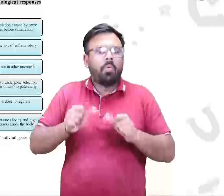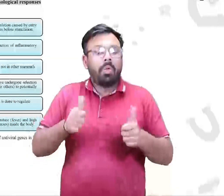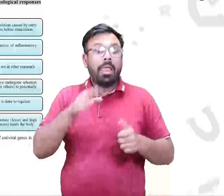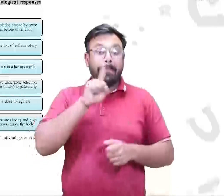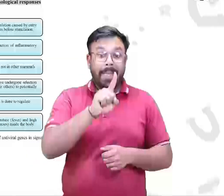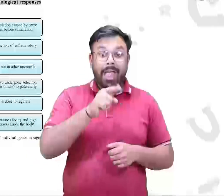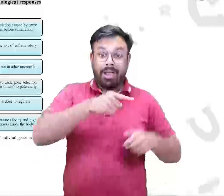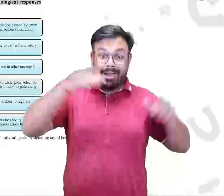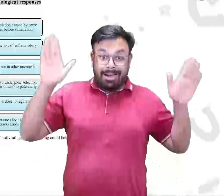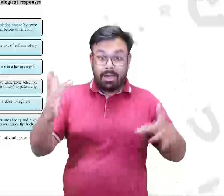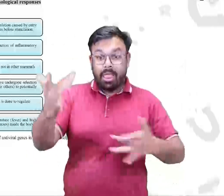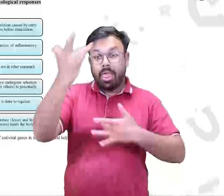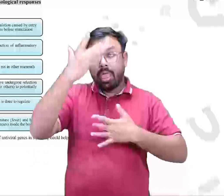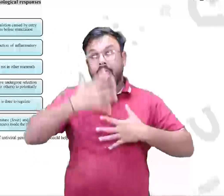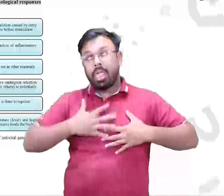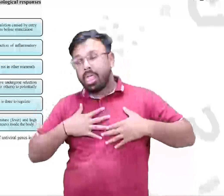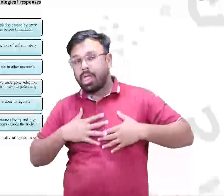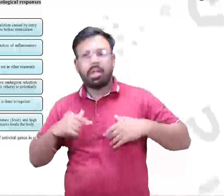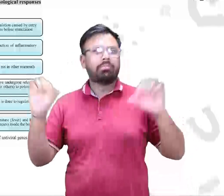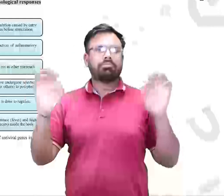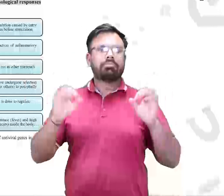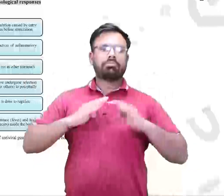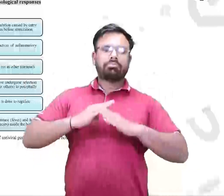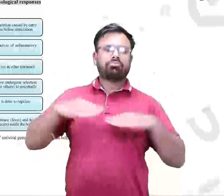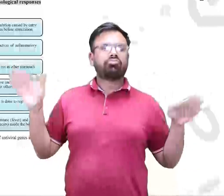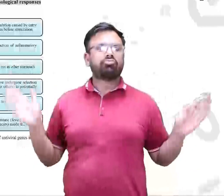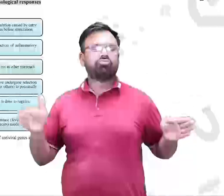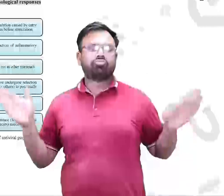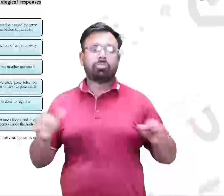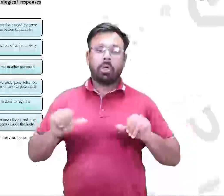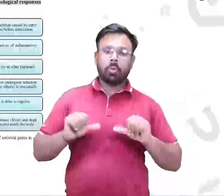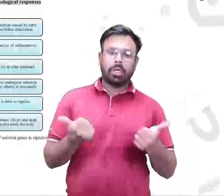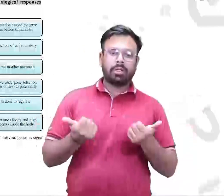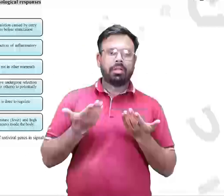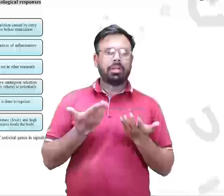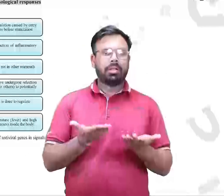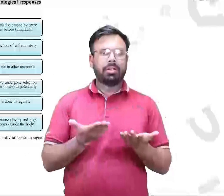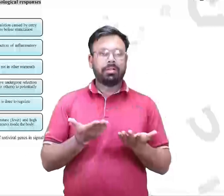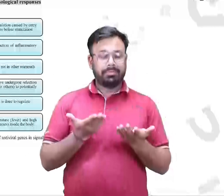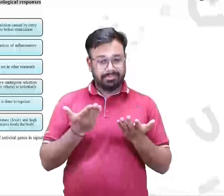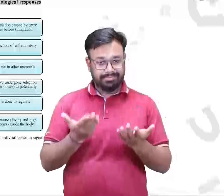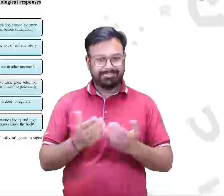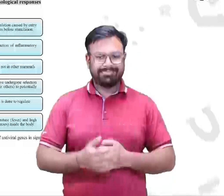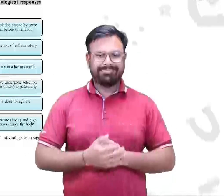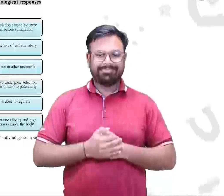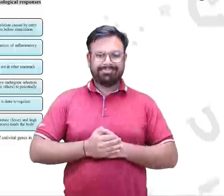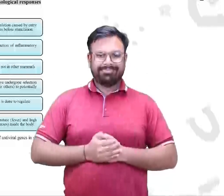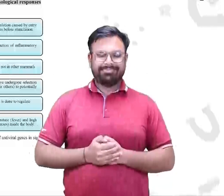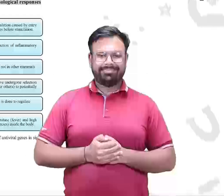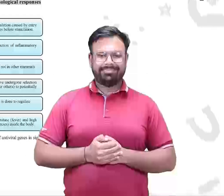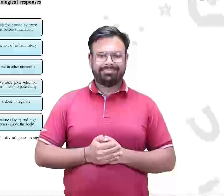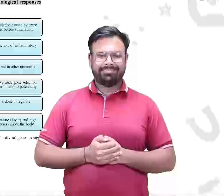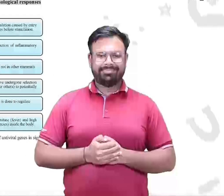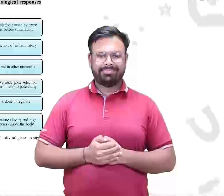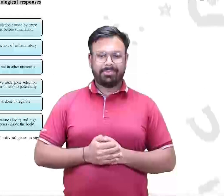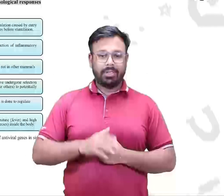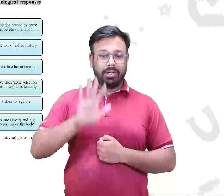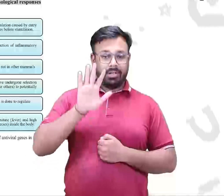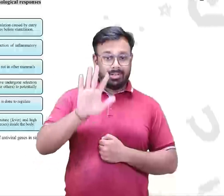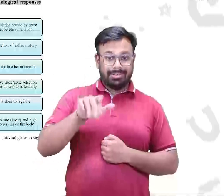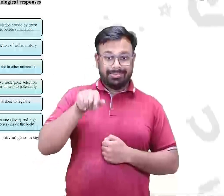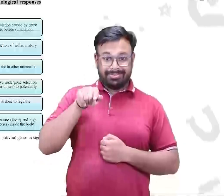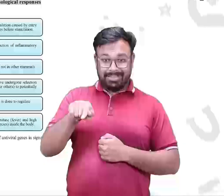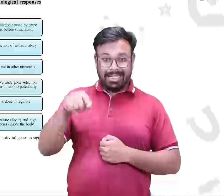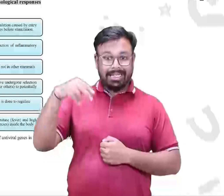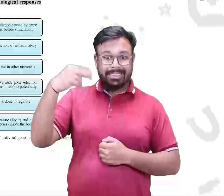Another reason is increase in removal of unnecessary or dysfunctional component.